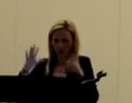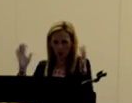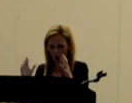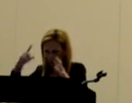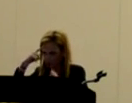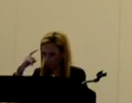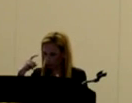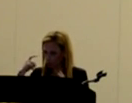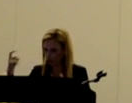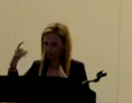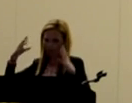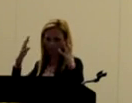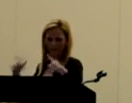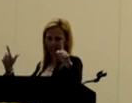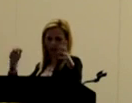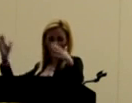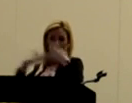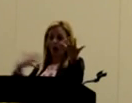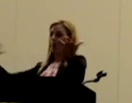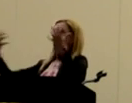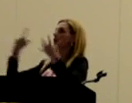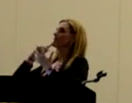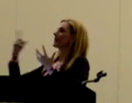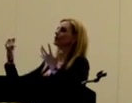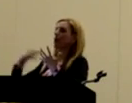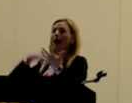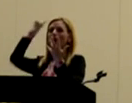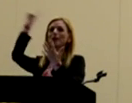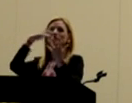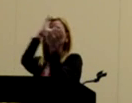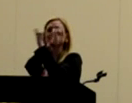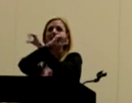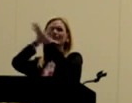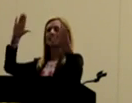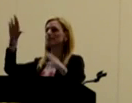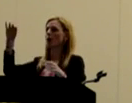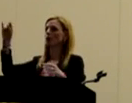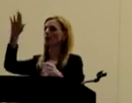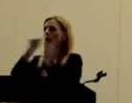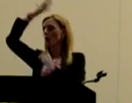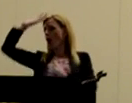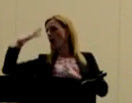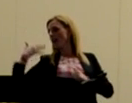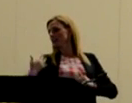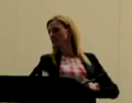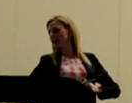I was encouraged to dream big and be whomever I wanted to be. So I imagined myself as who? Marcia Brady, with